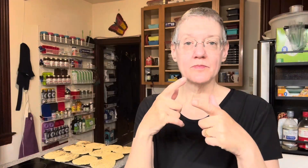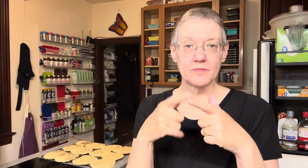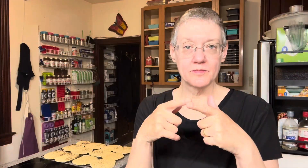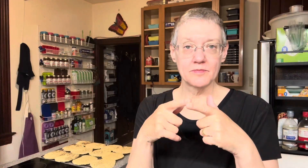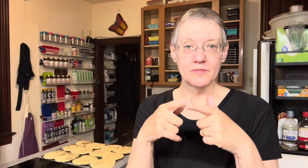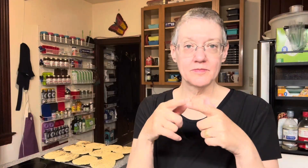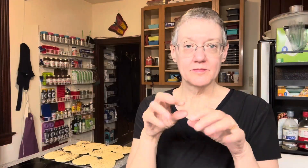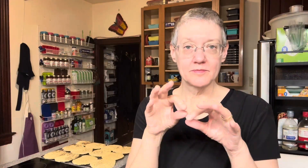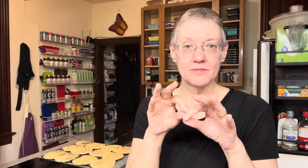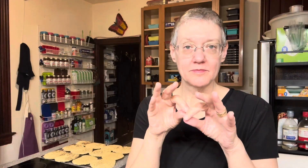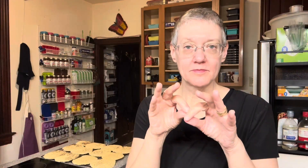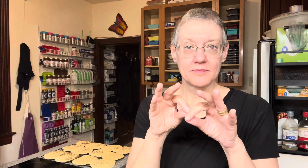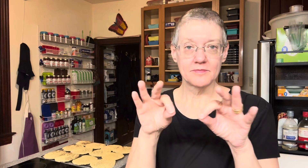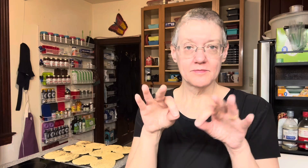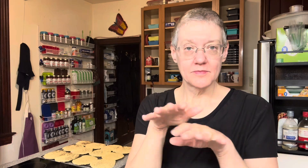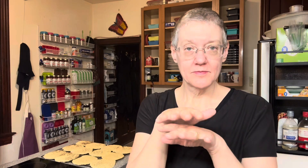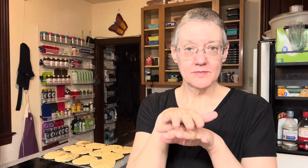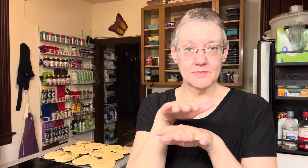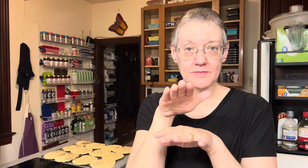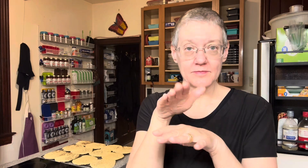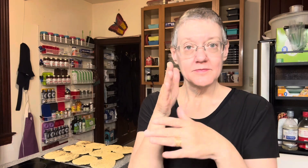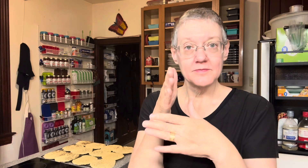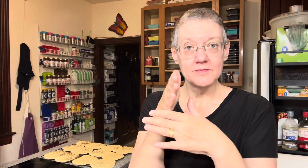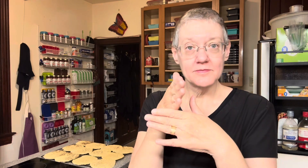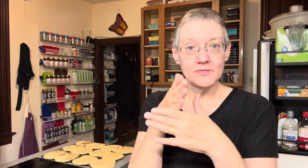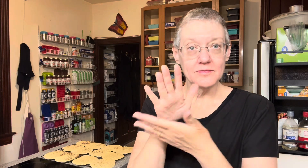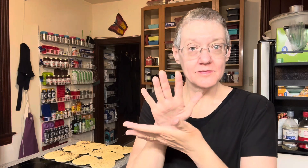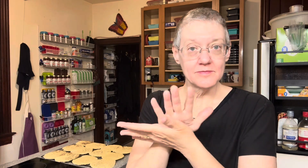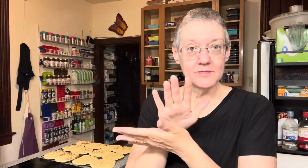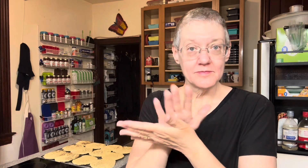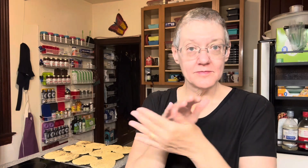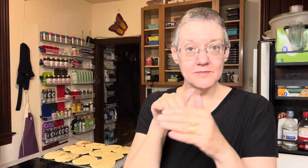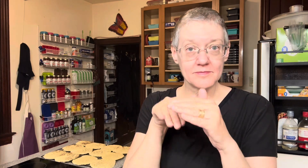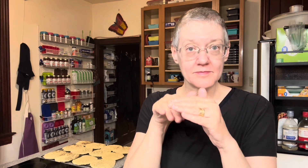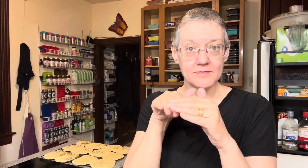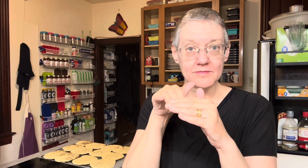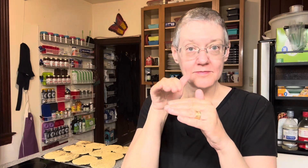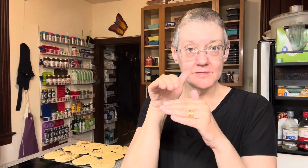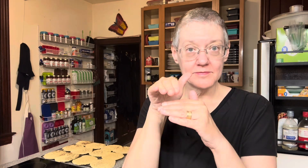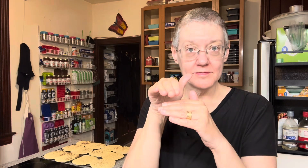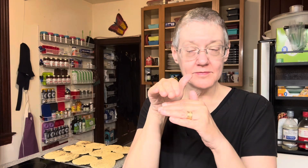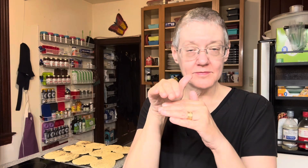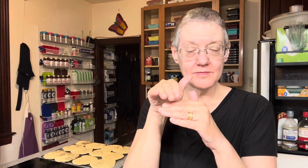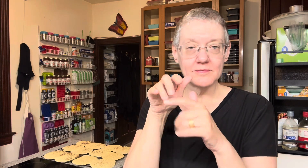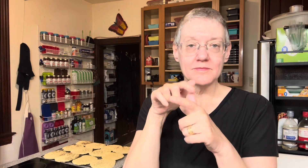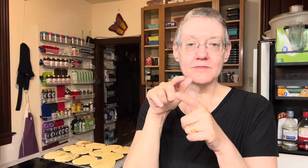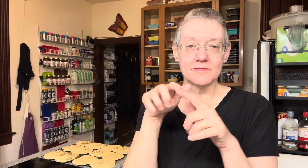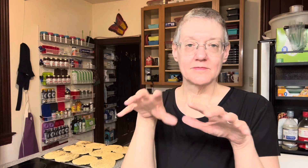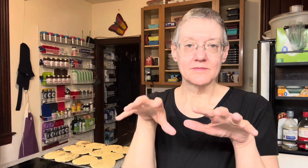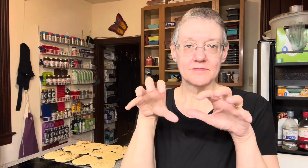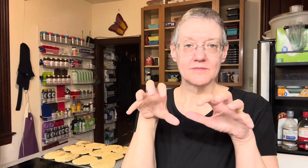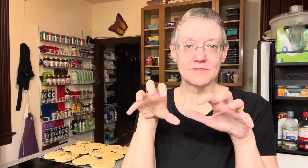After they're cool, you're going to want to layer them between parchment paper and put them in a baggie and store them in the